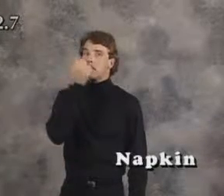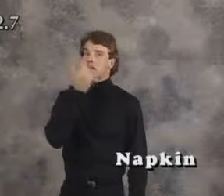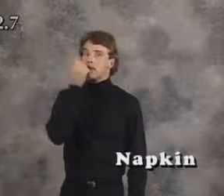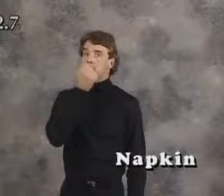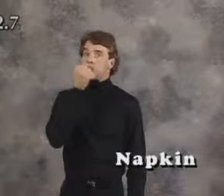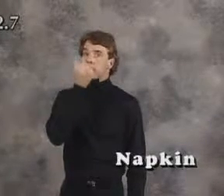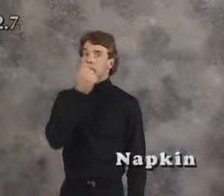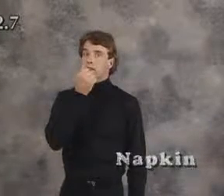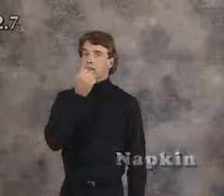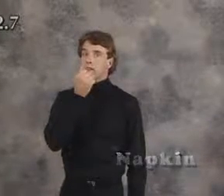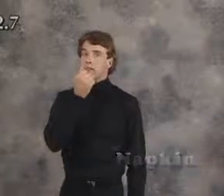Napkin.